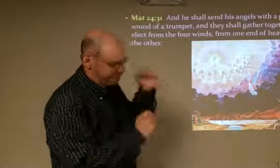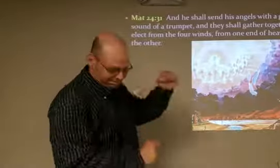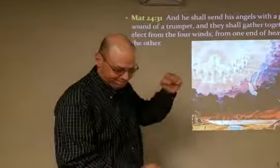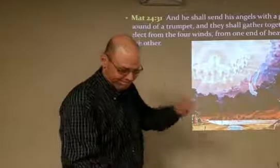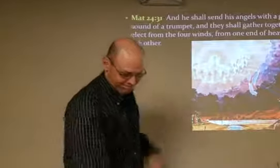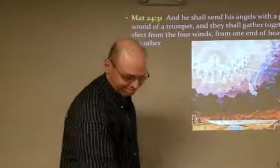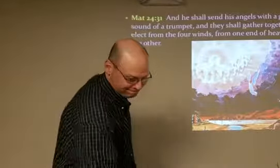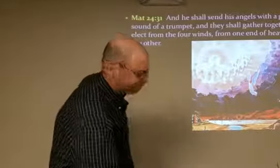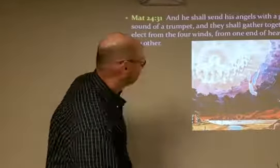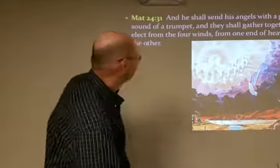Praise God.